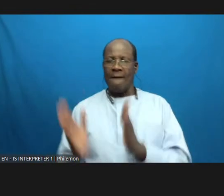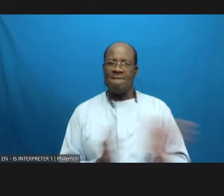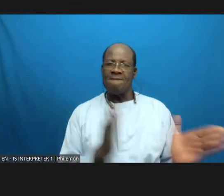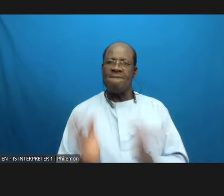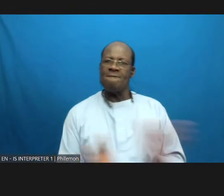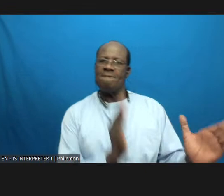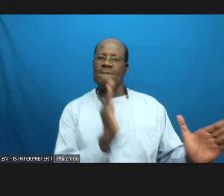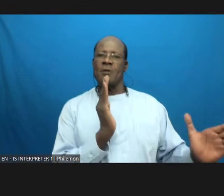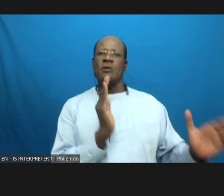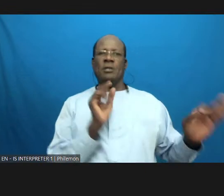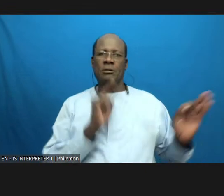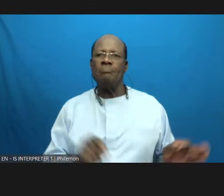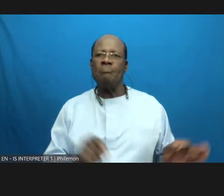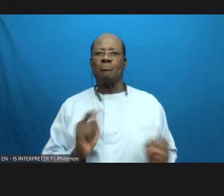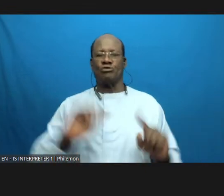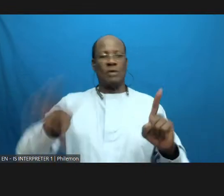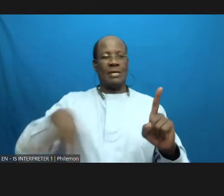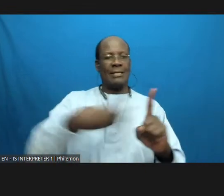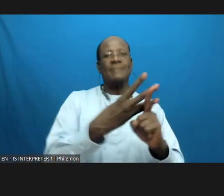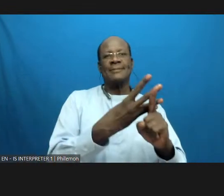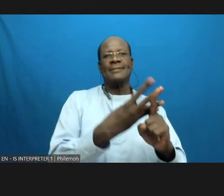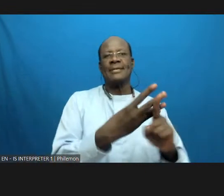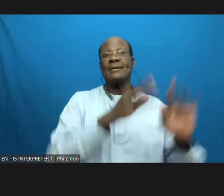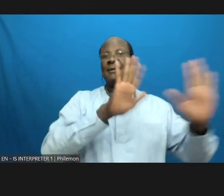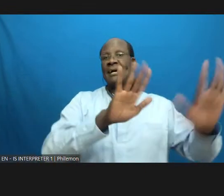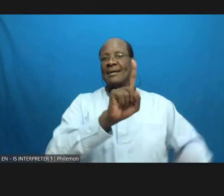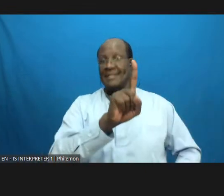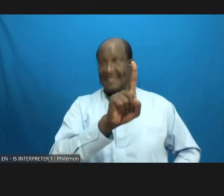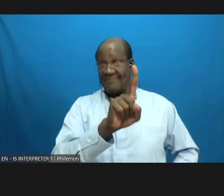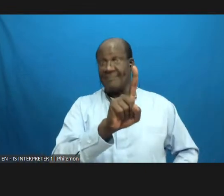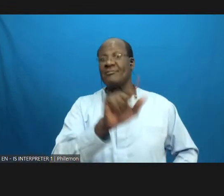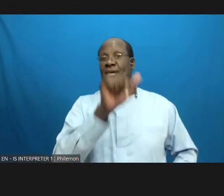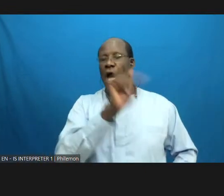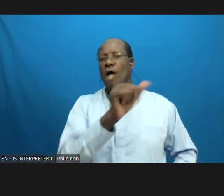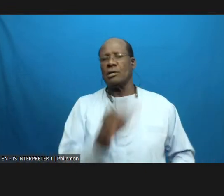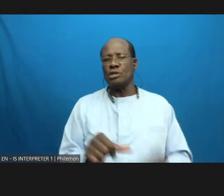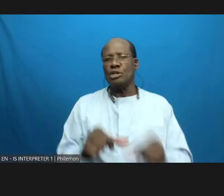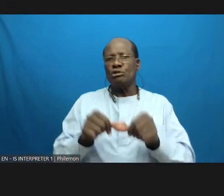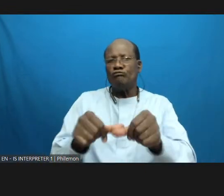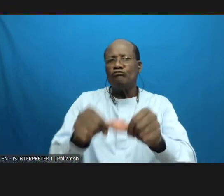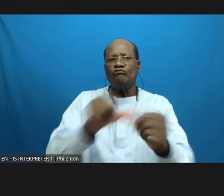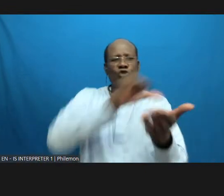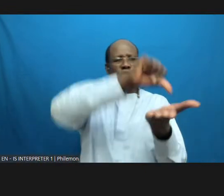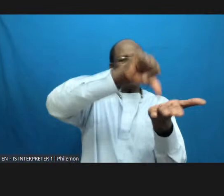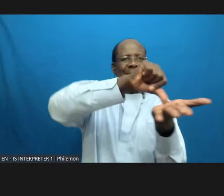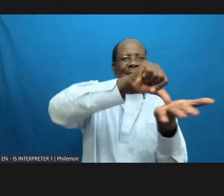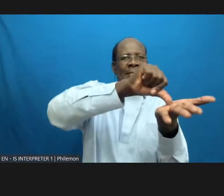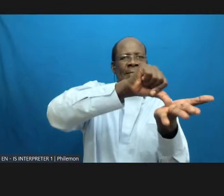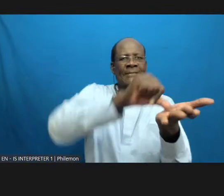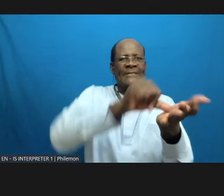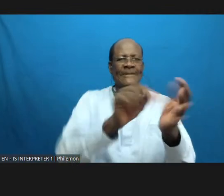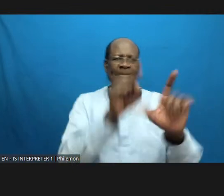take part in SDG 11 and ensure resilient and inclusive city plans in line with Resolution